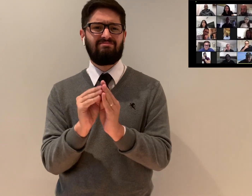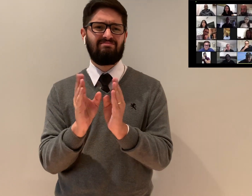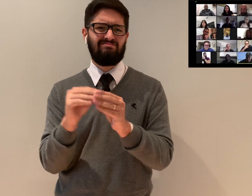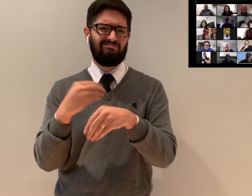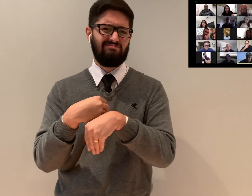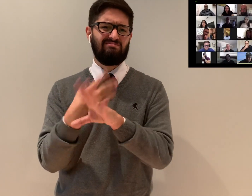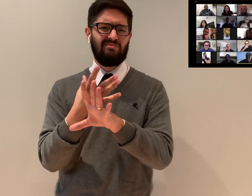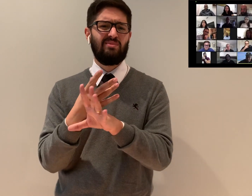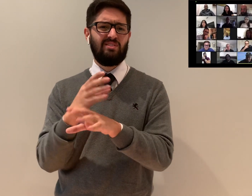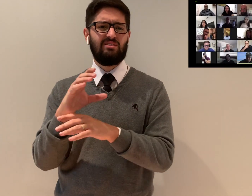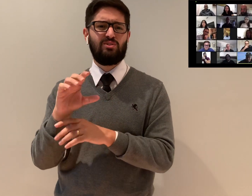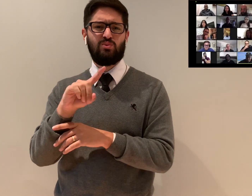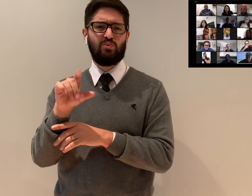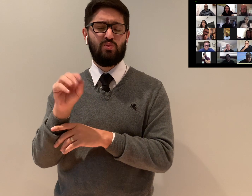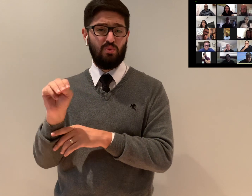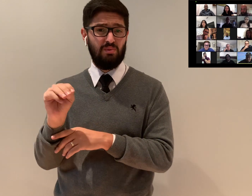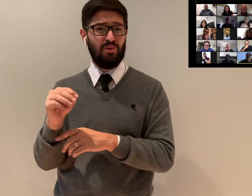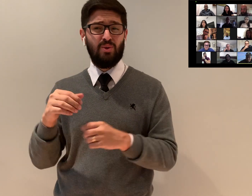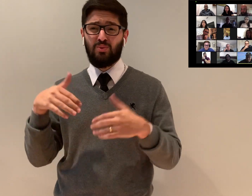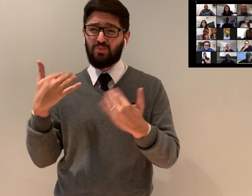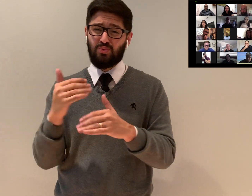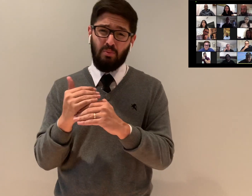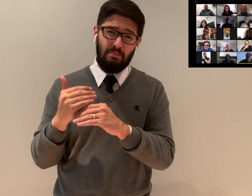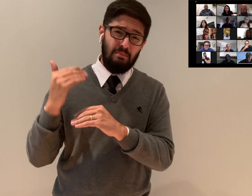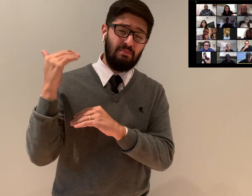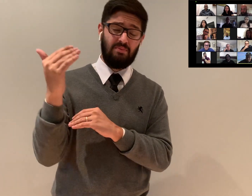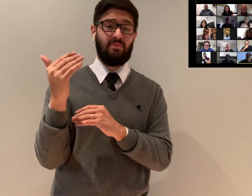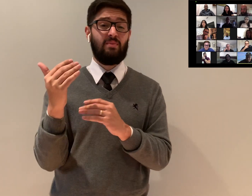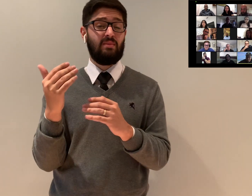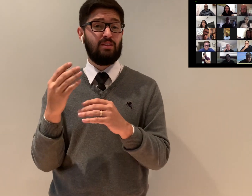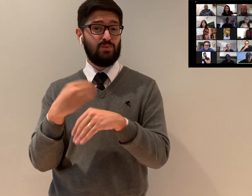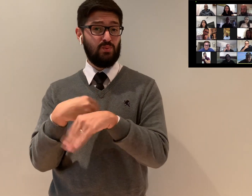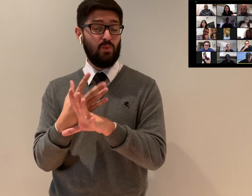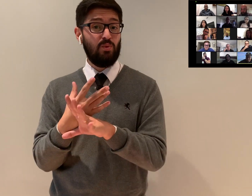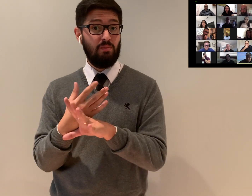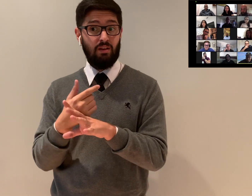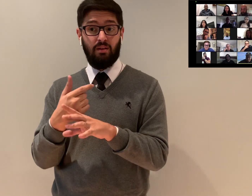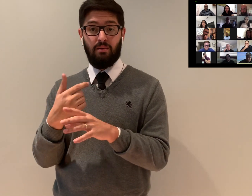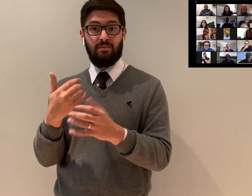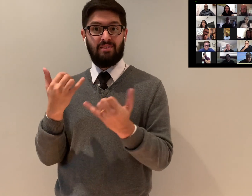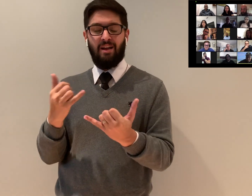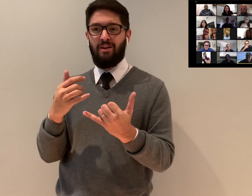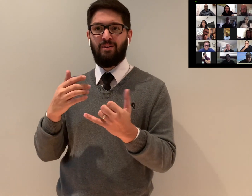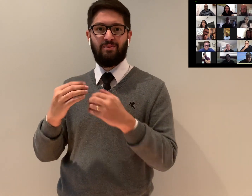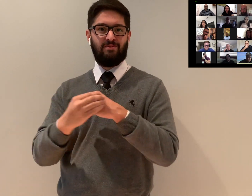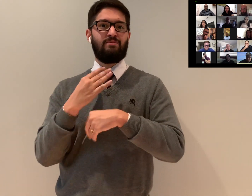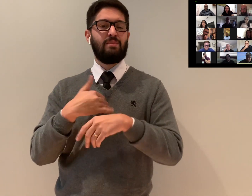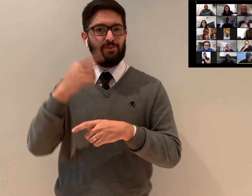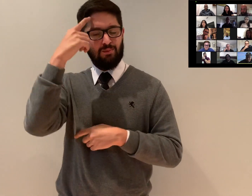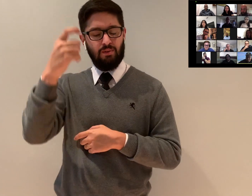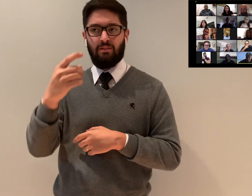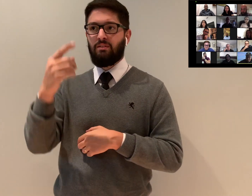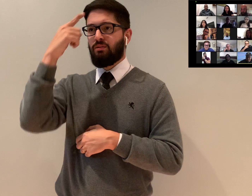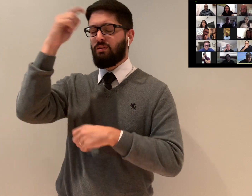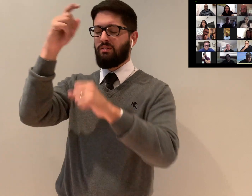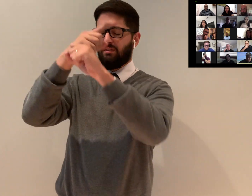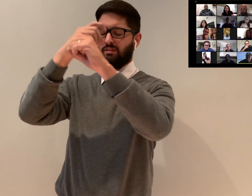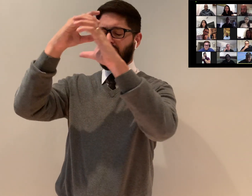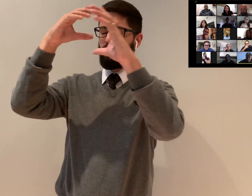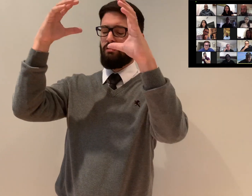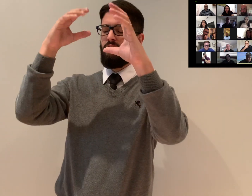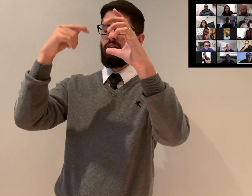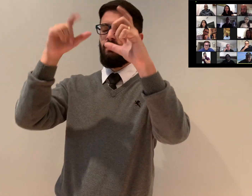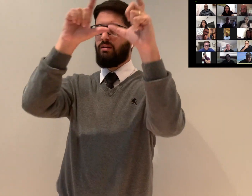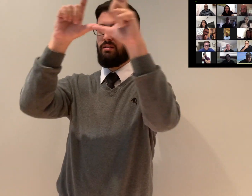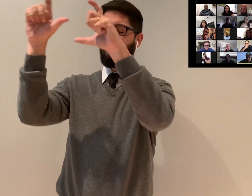video chats. We've done so many Zoom video meetings that I am dreaming